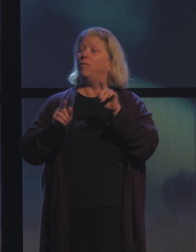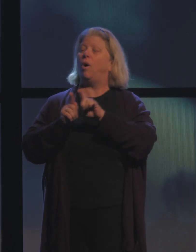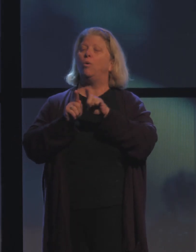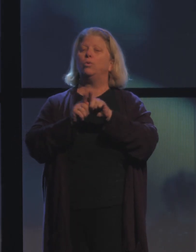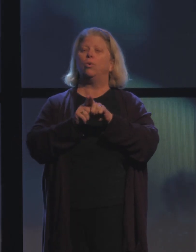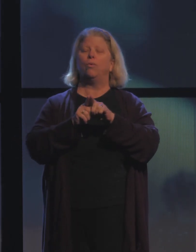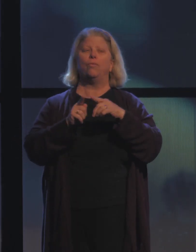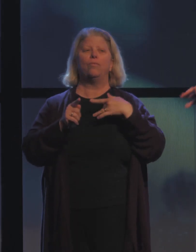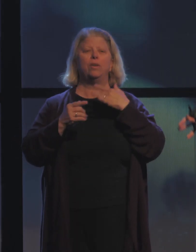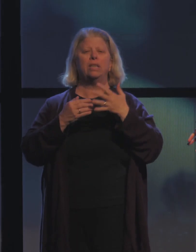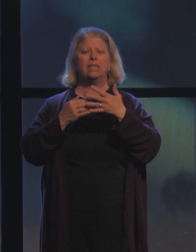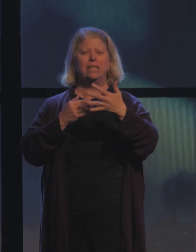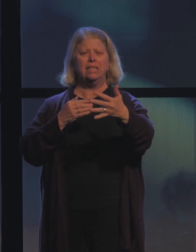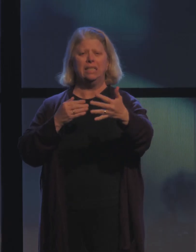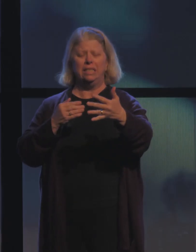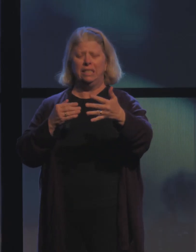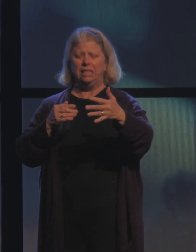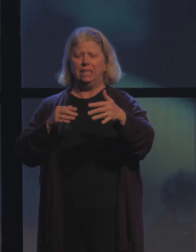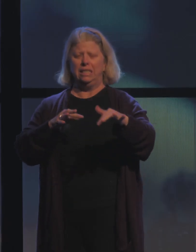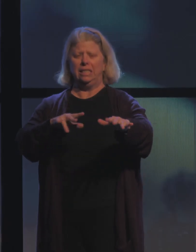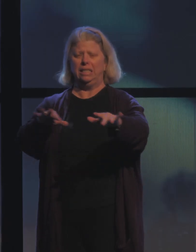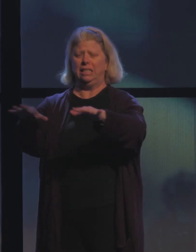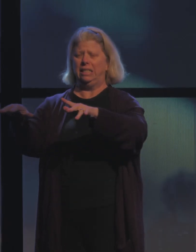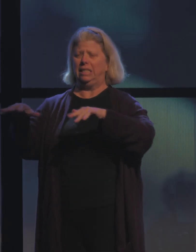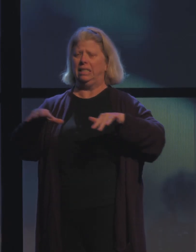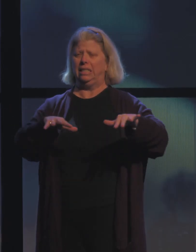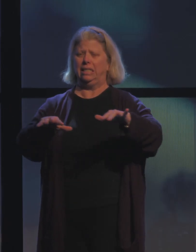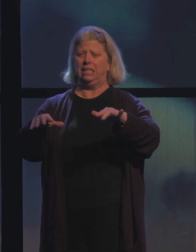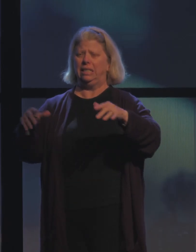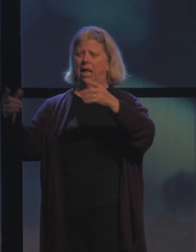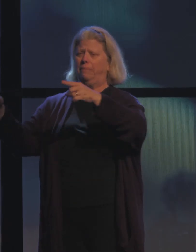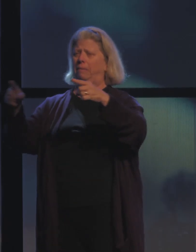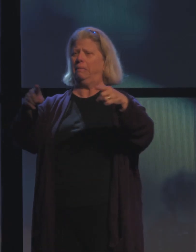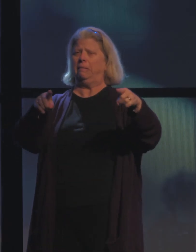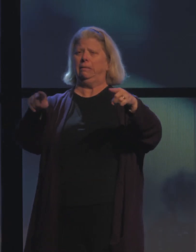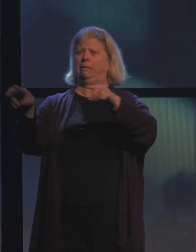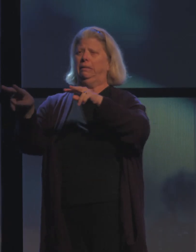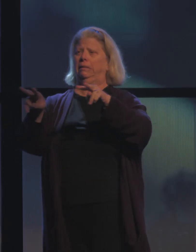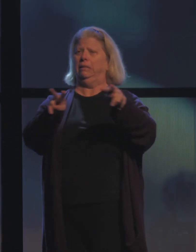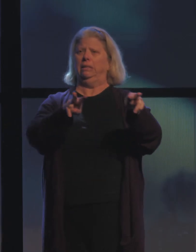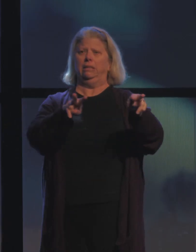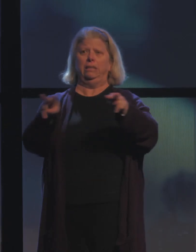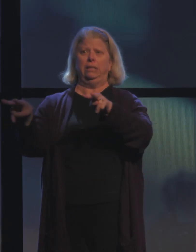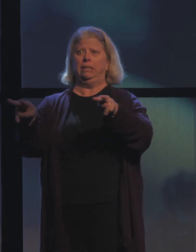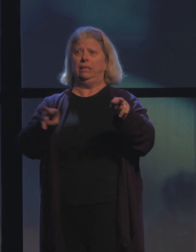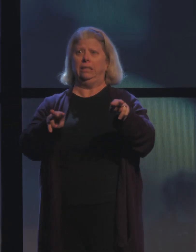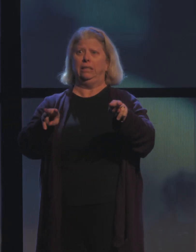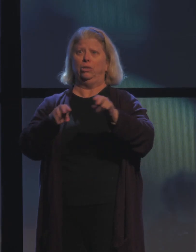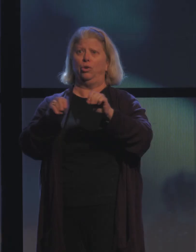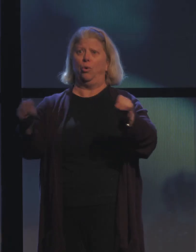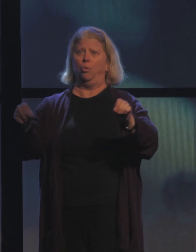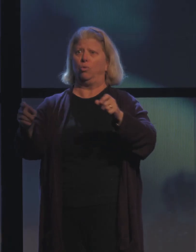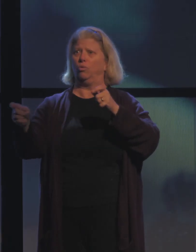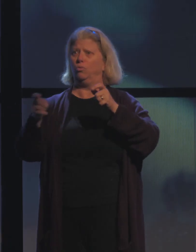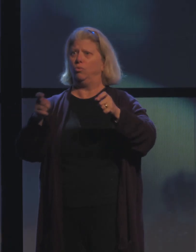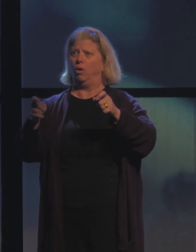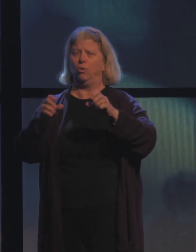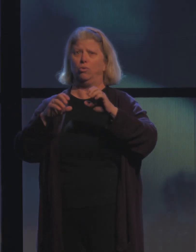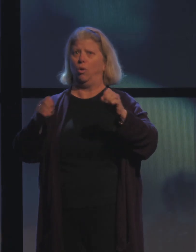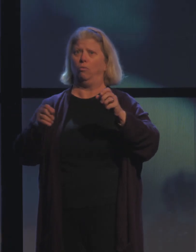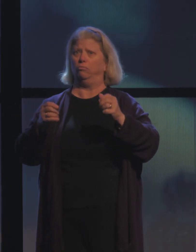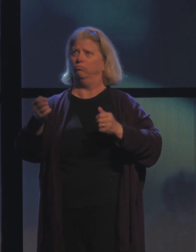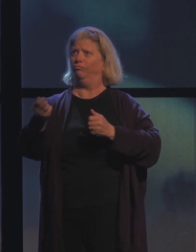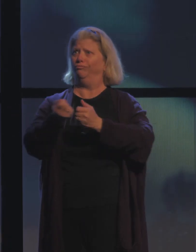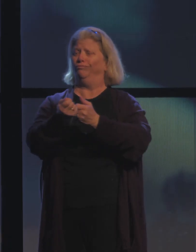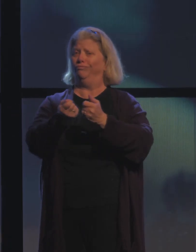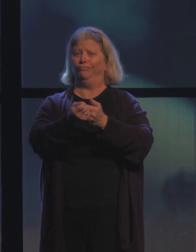there was also all of this noise around me of things that were happening and taking place that I had no power or say in,